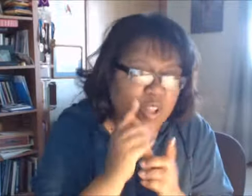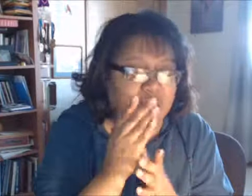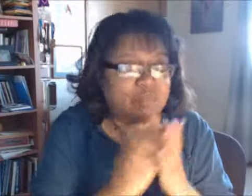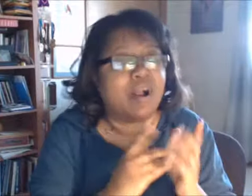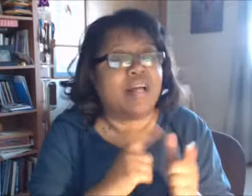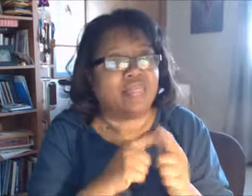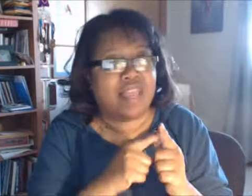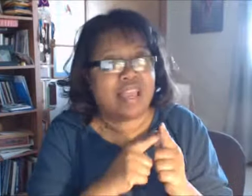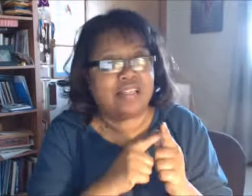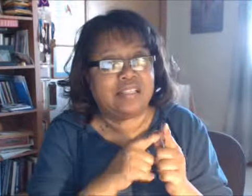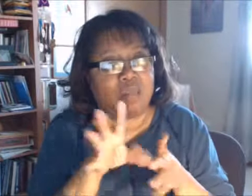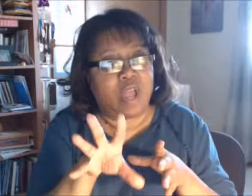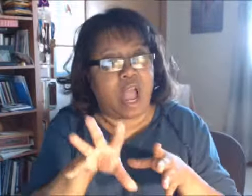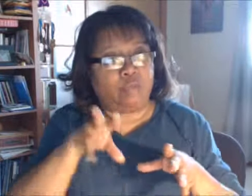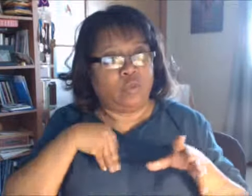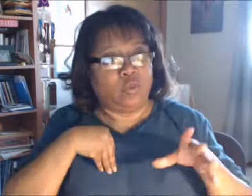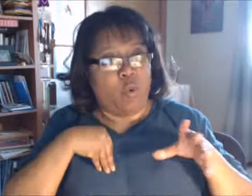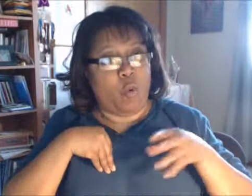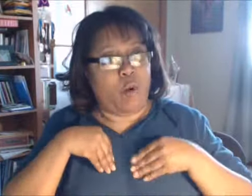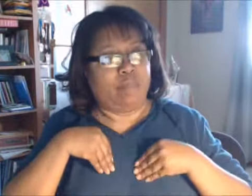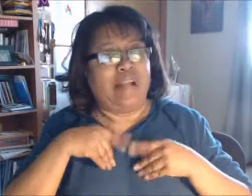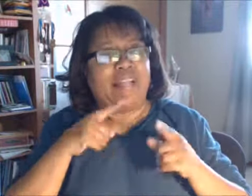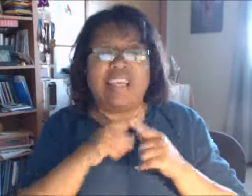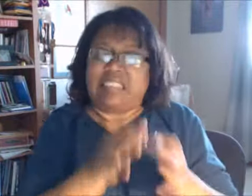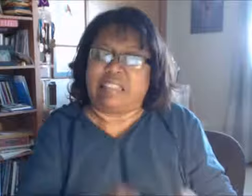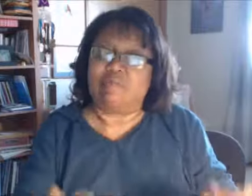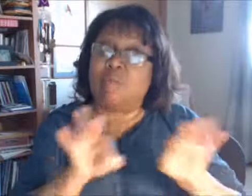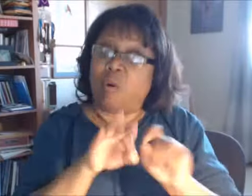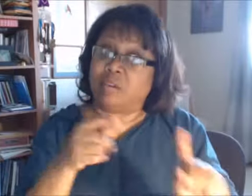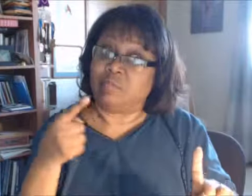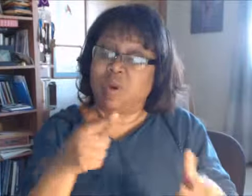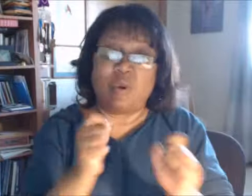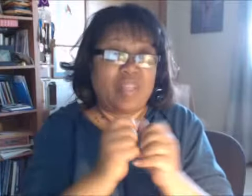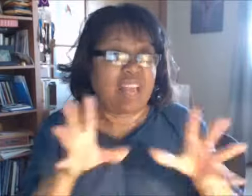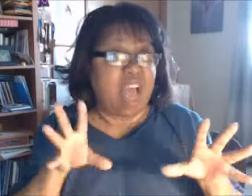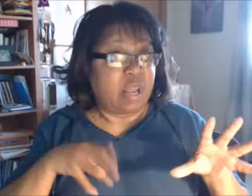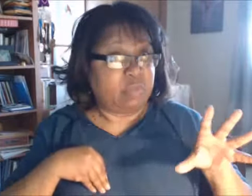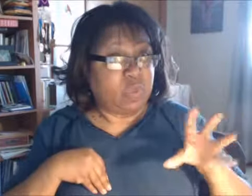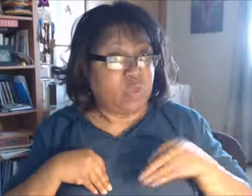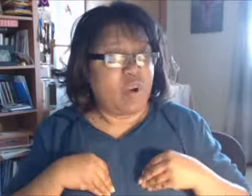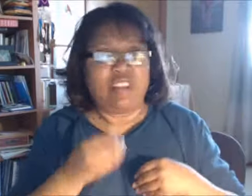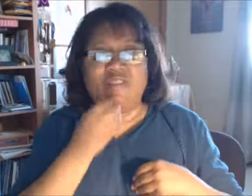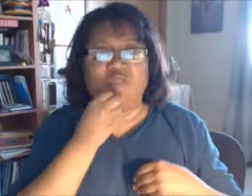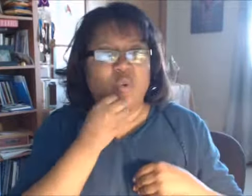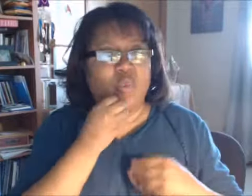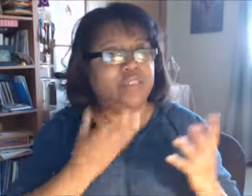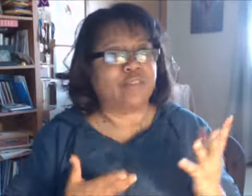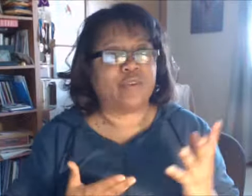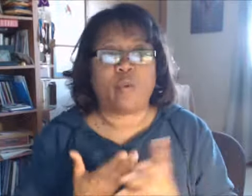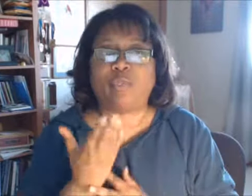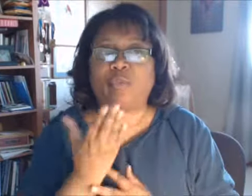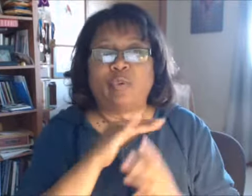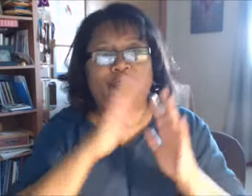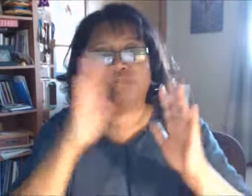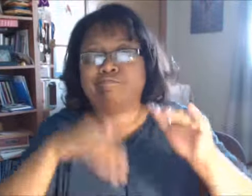going to be absorbed. Absorption is a key process because without absorption, food would simply pass through your digestive system and out of your